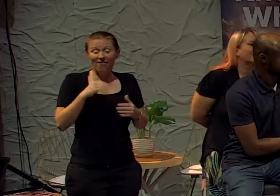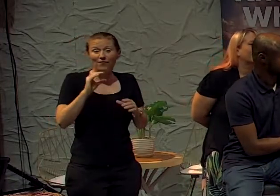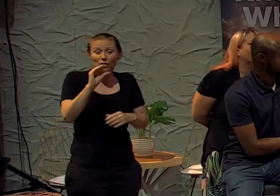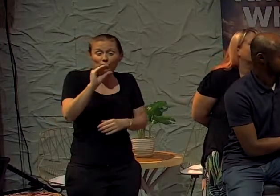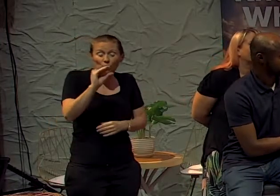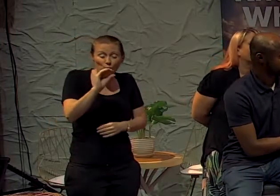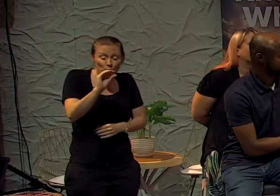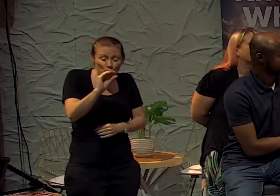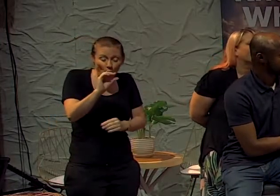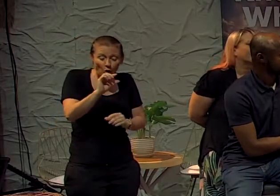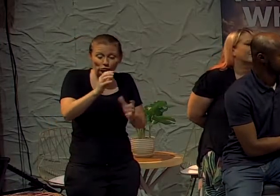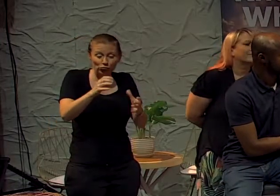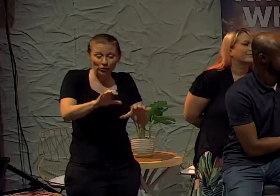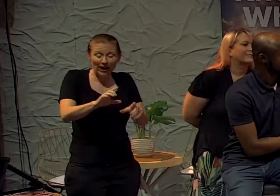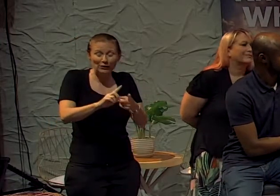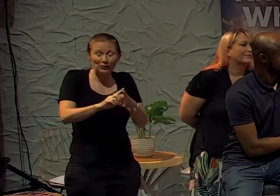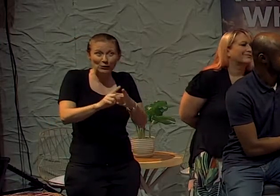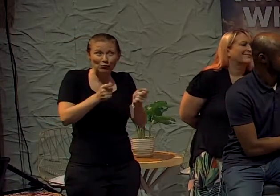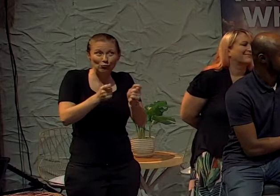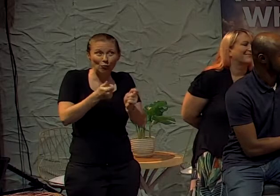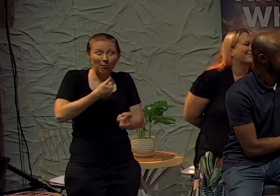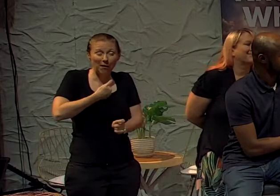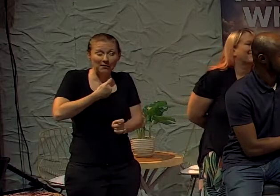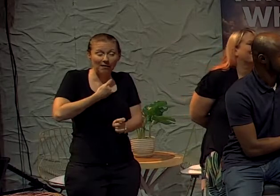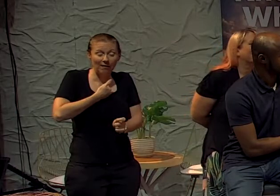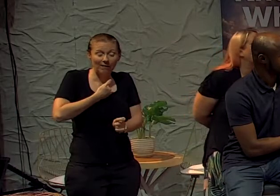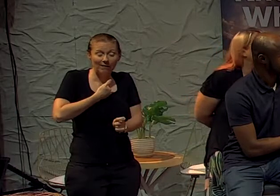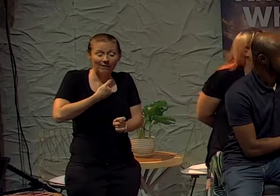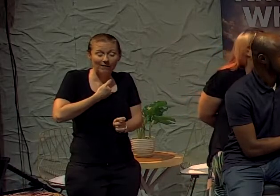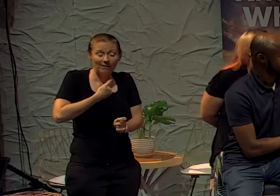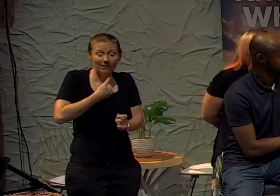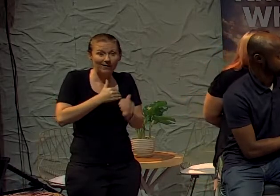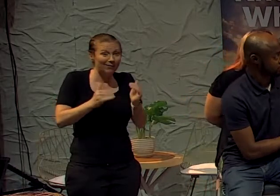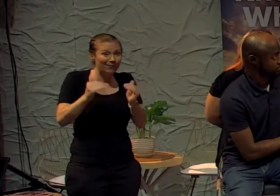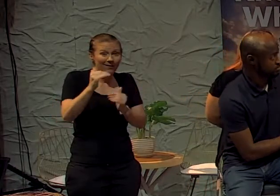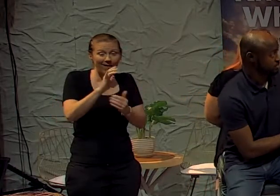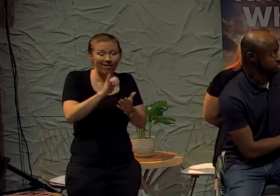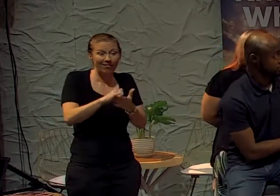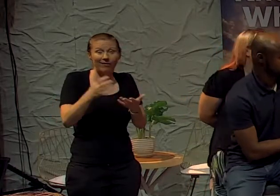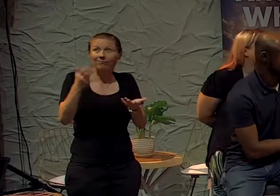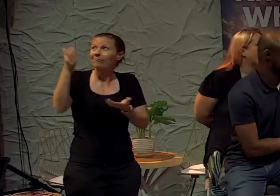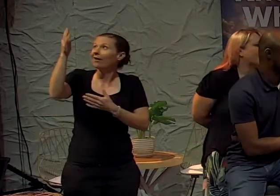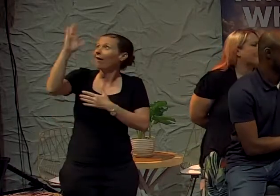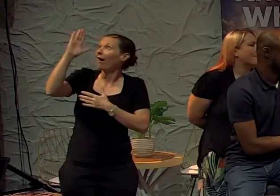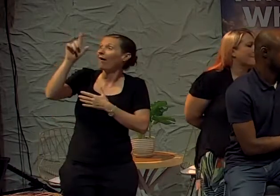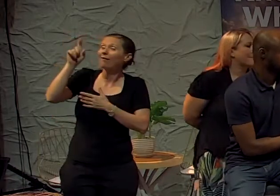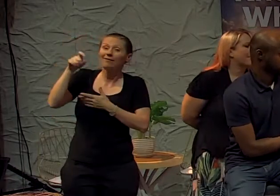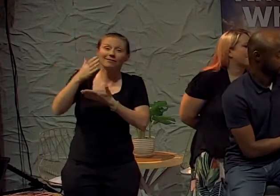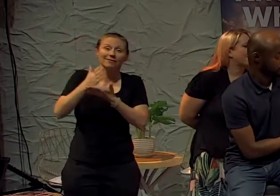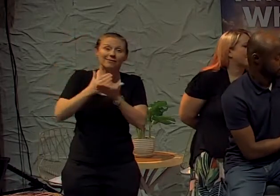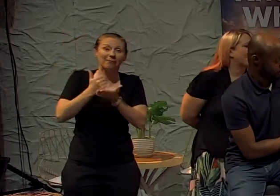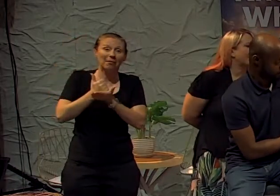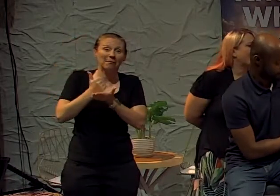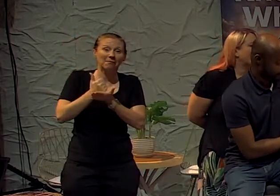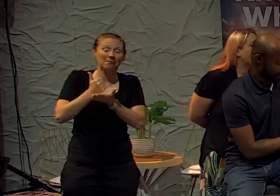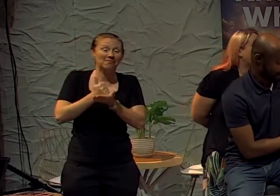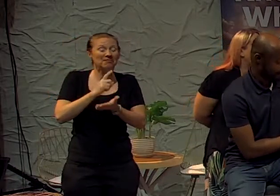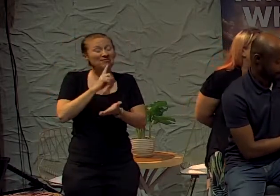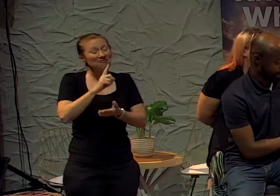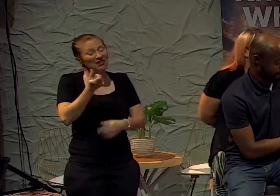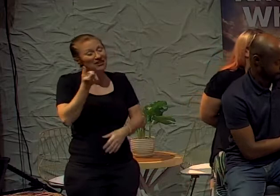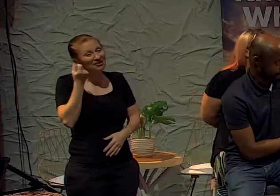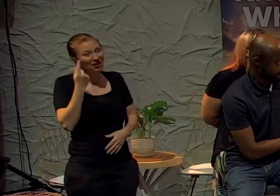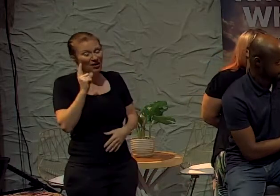of being able to control myself, right? And so beyond that, it's kind of, all right, God, I need some help. And really